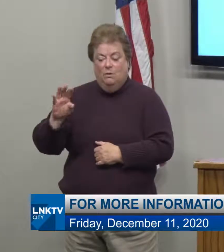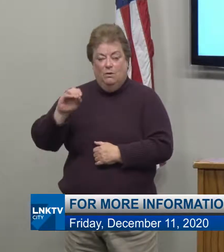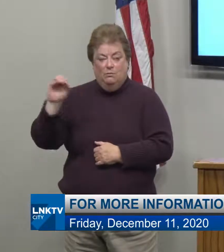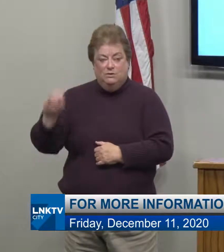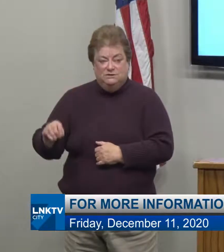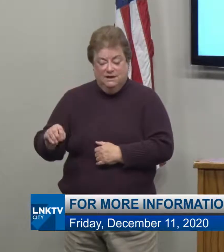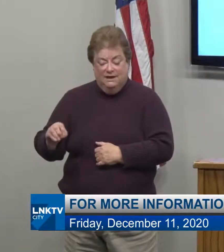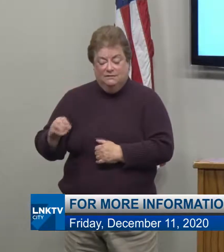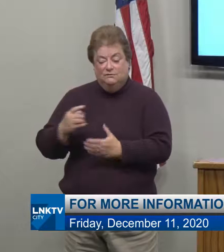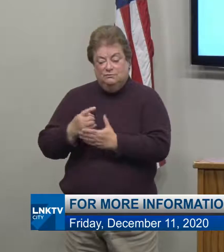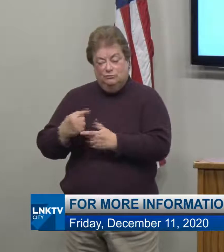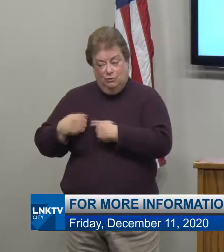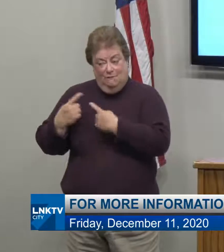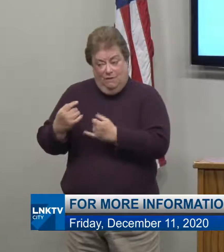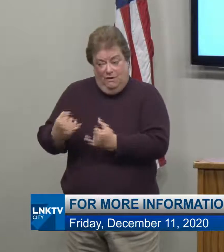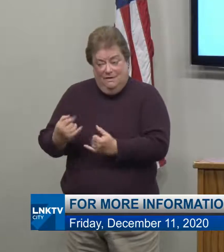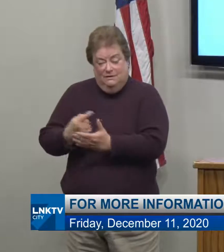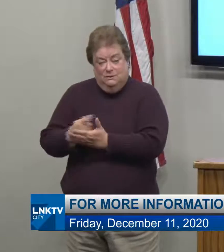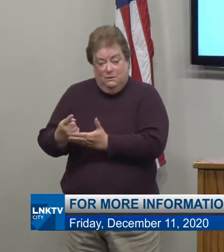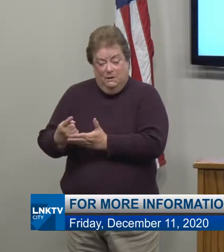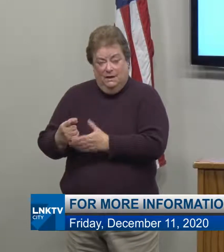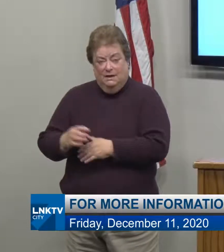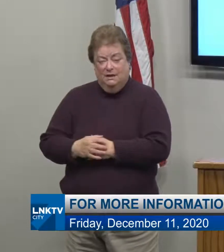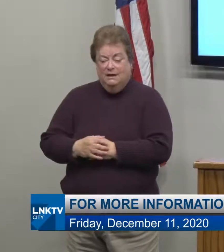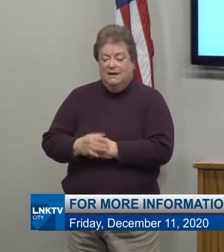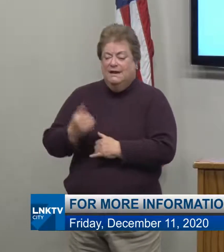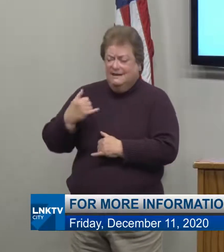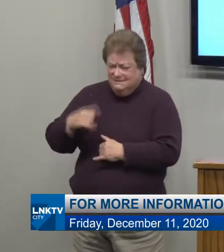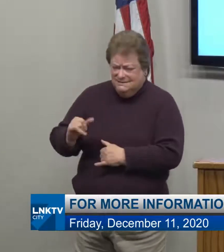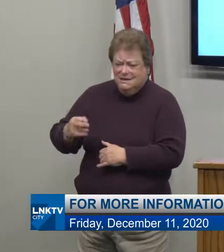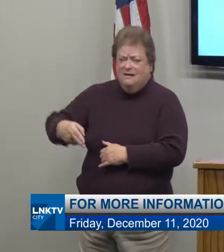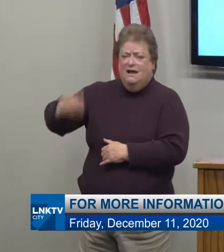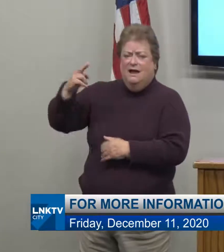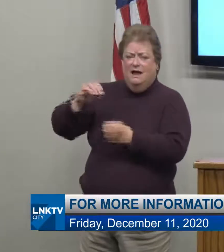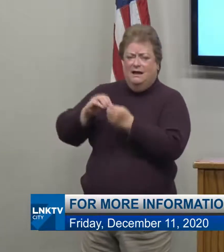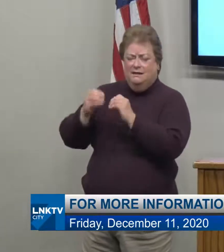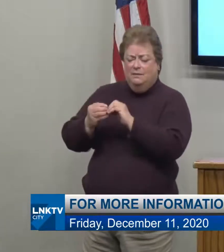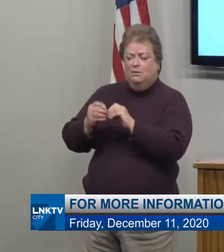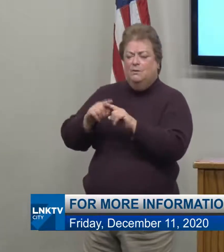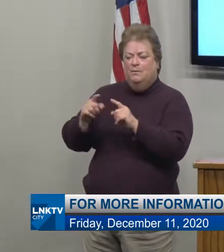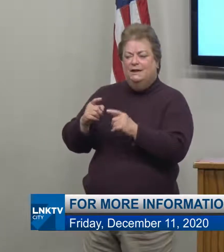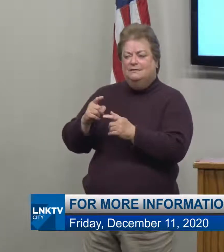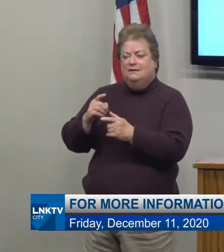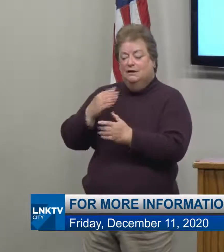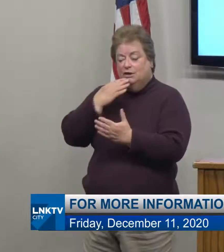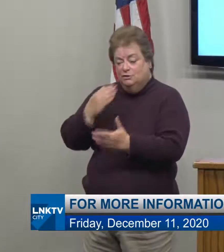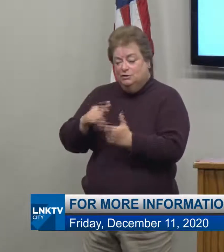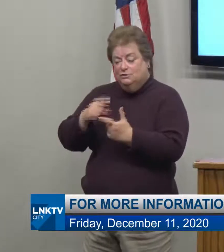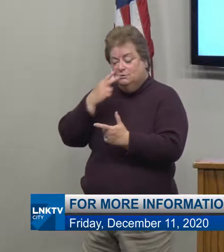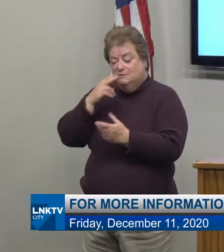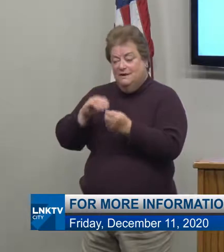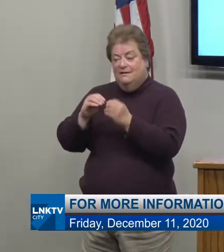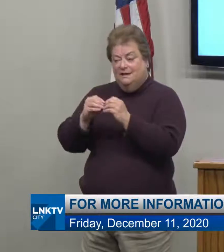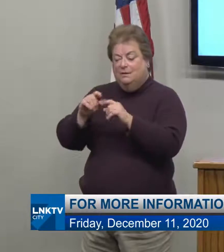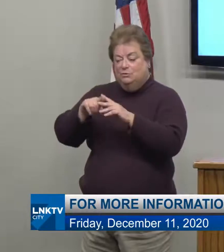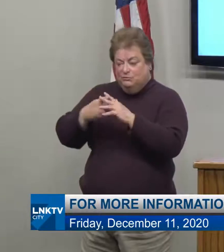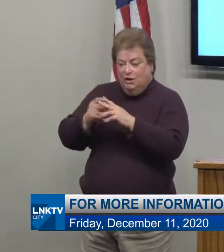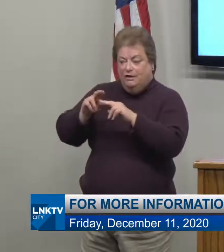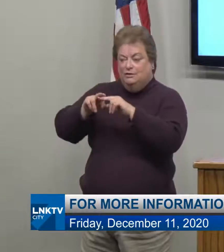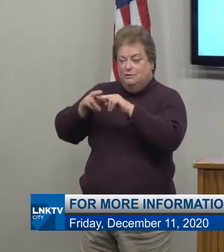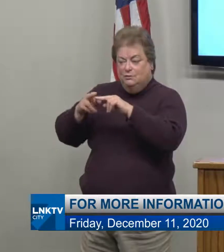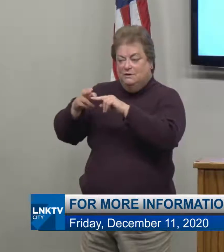27.4% so far this week. This is still very high, but it's good to see a decrease, and we haven't seen a